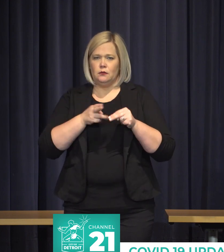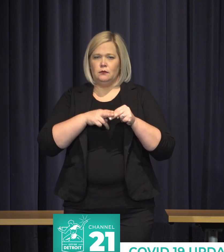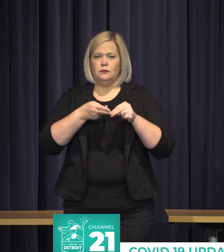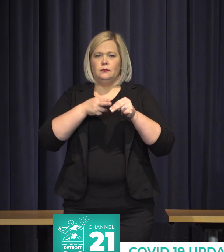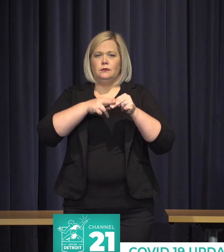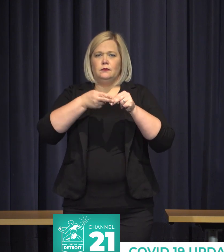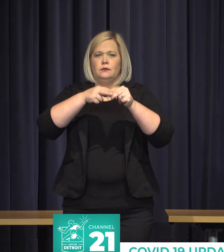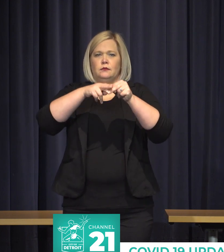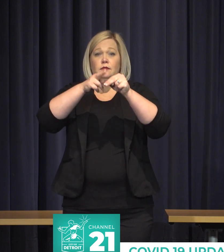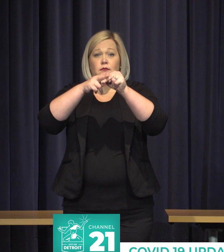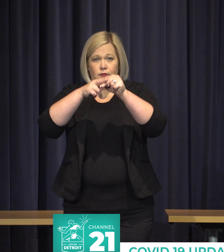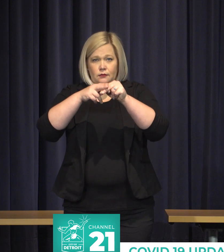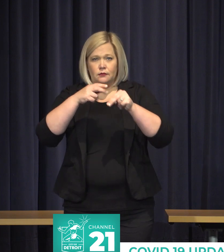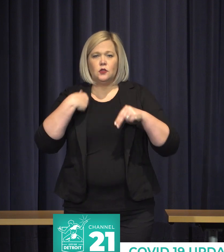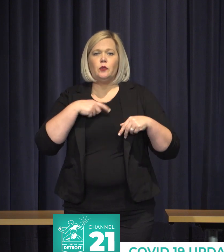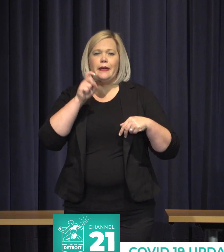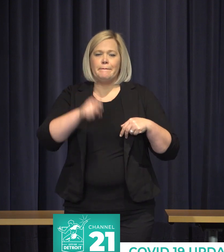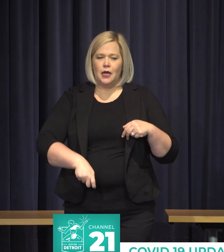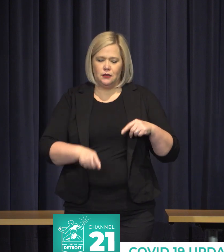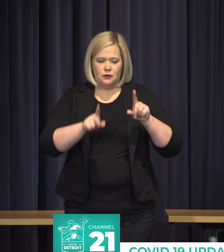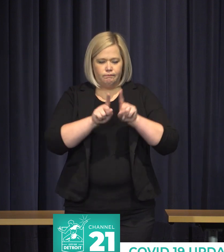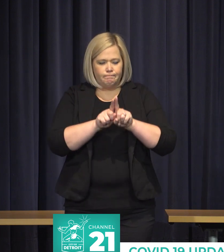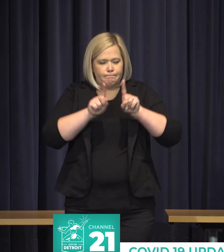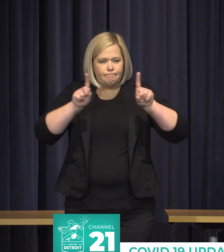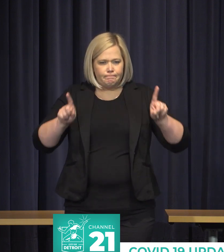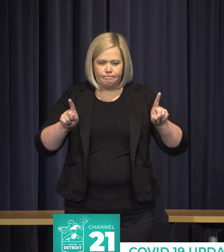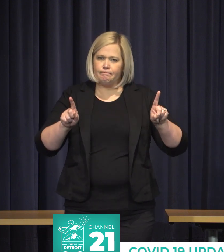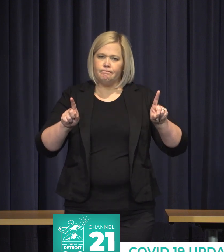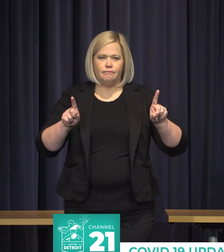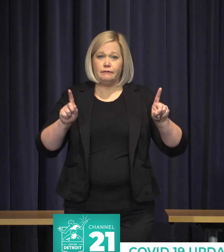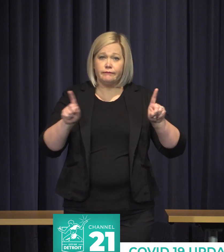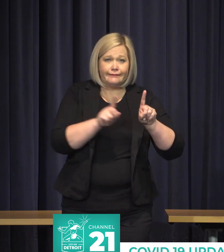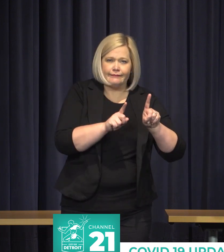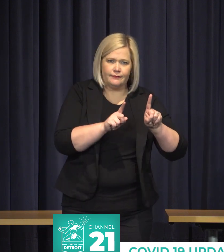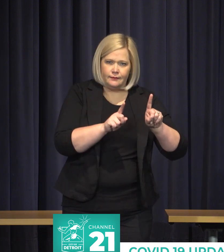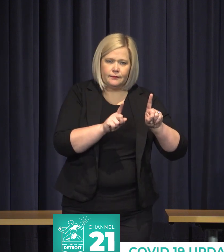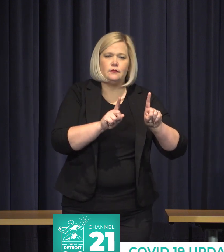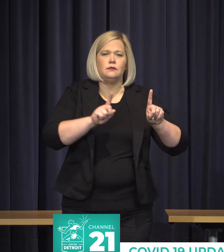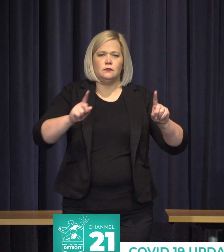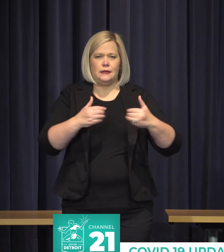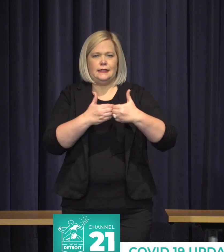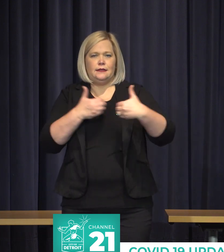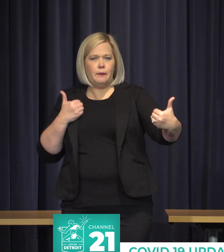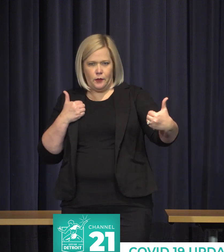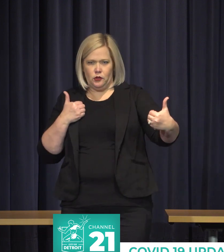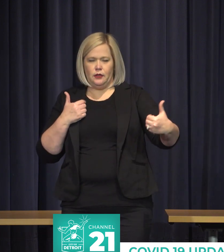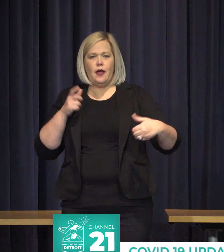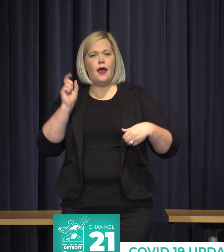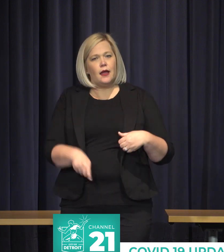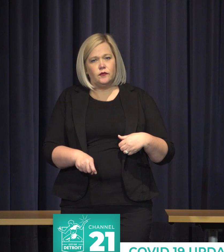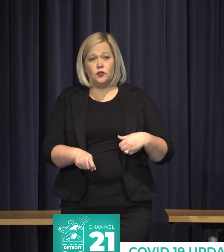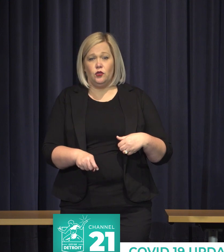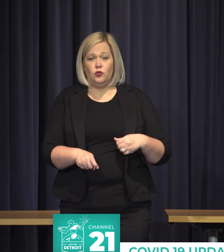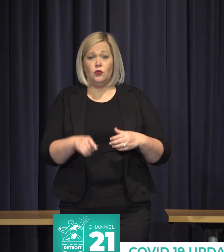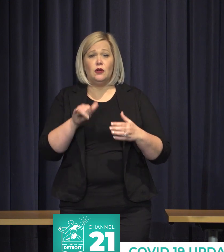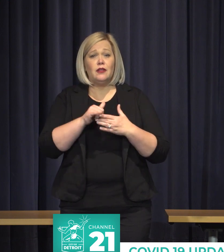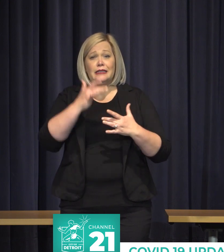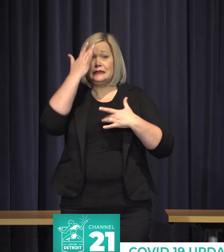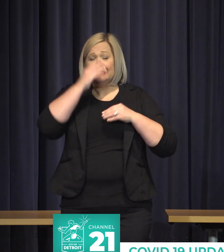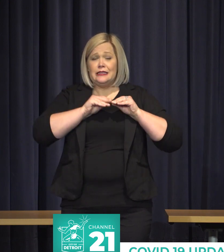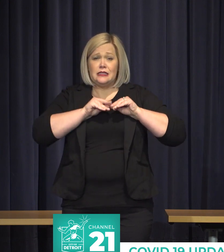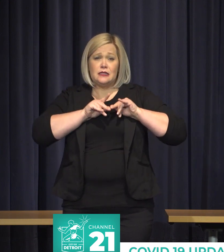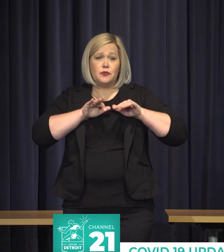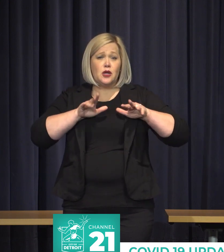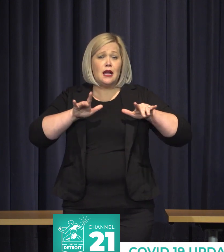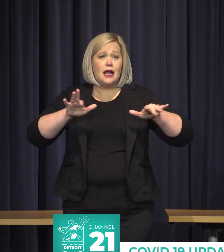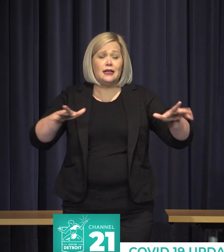to practice the social distancing. We just have to. How fast this disease spreads right now is